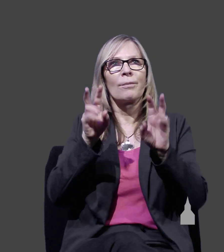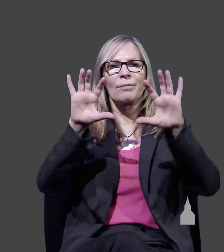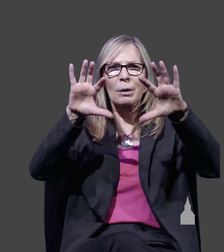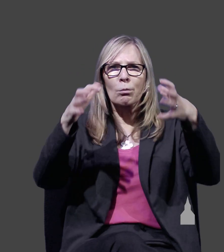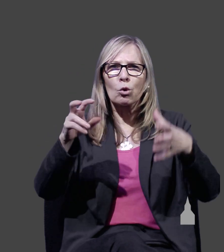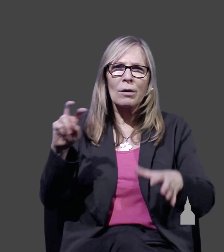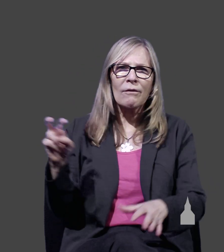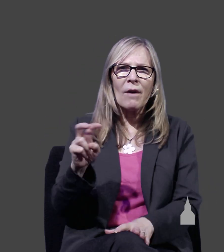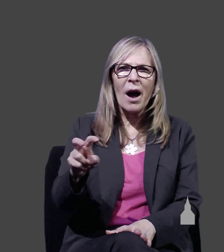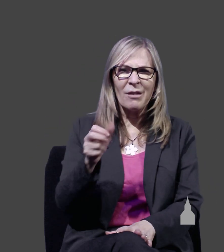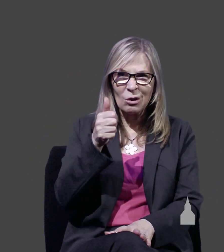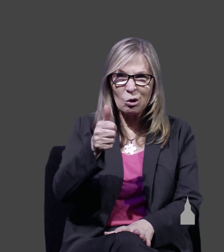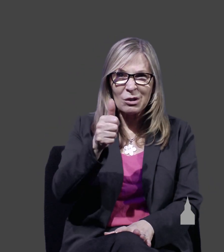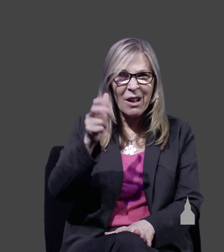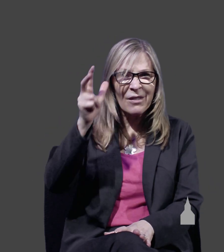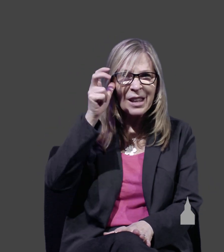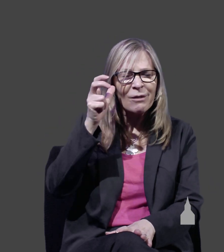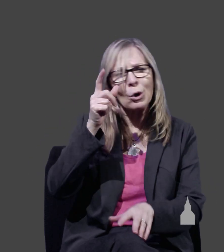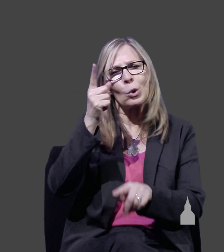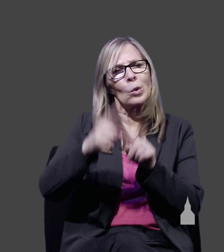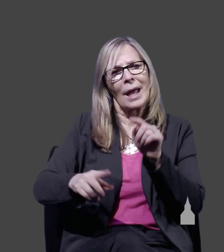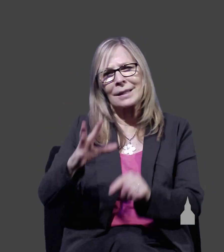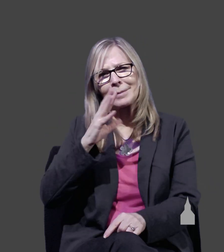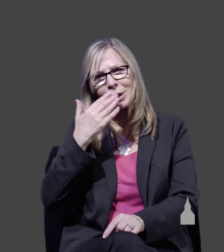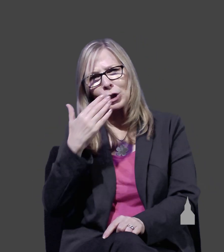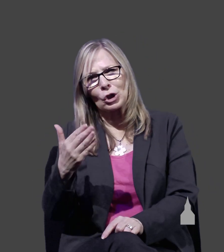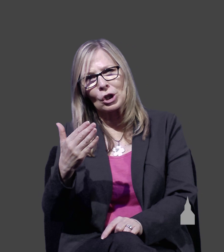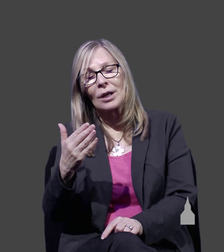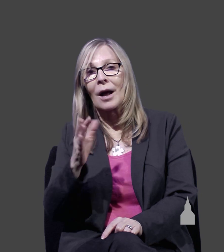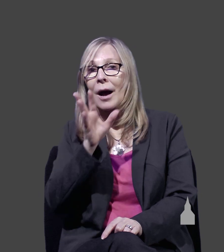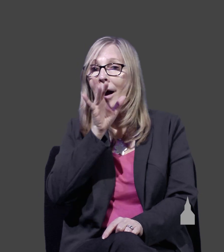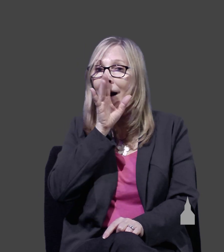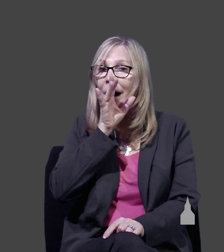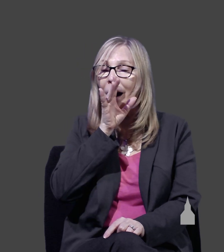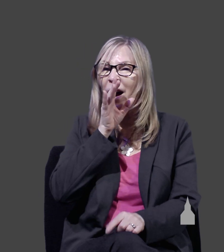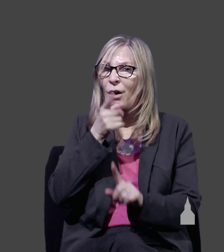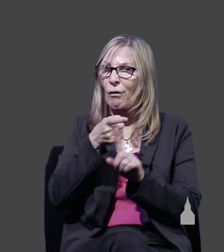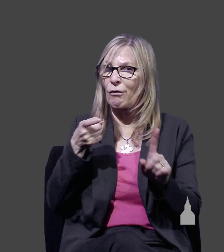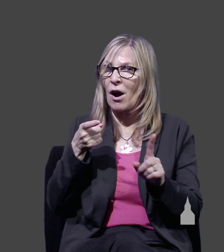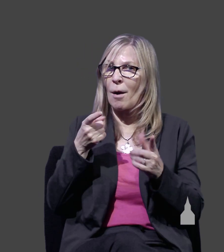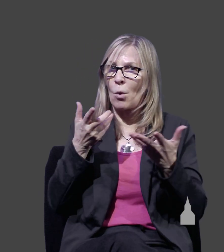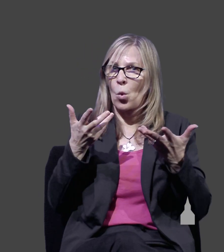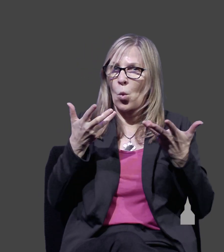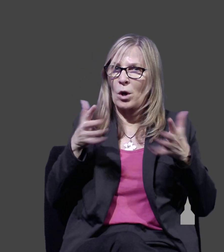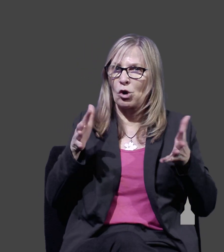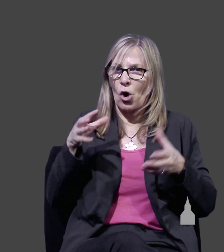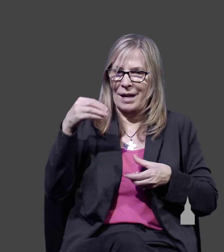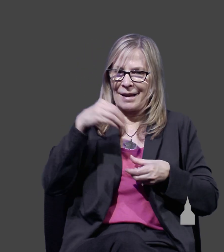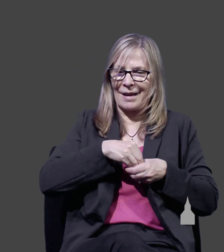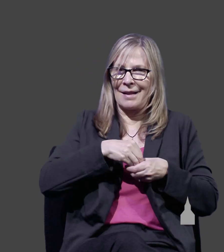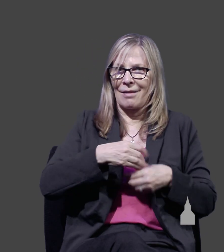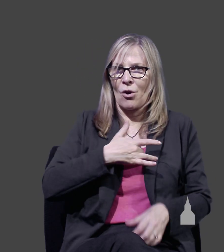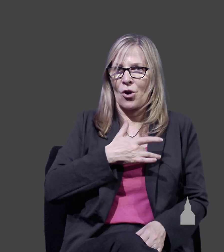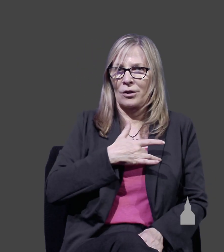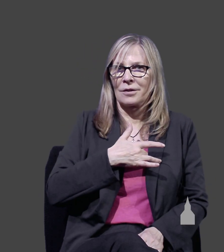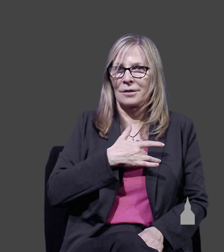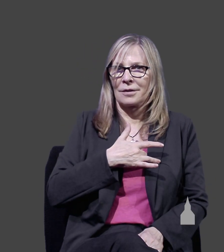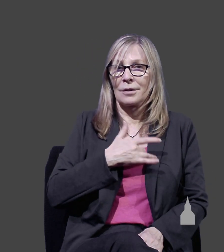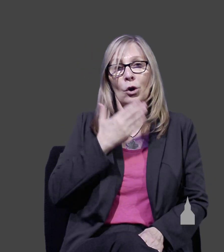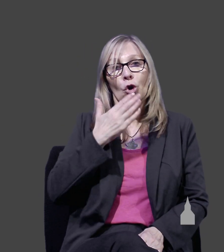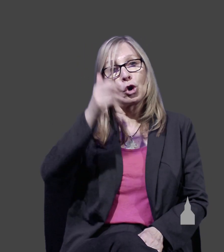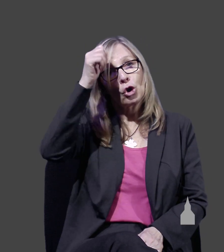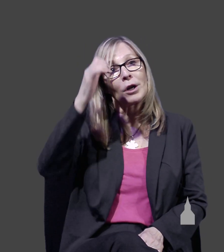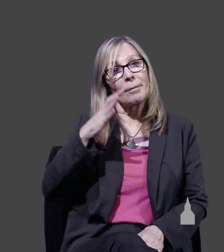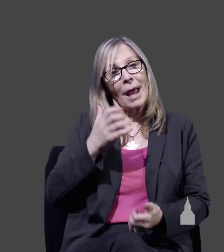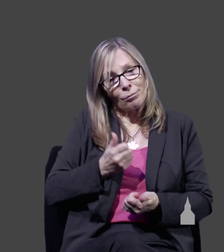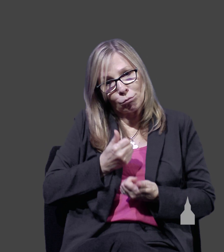you, being evil, speak what is good? For the mouth speaks out of that which fills the heart. The good man